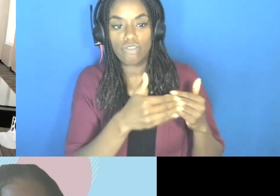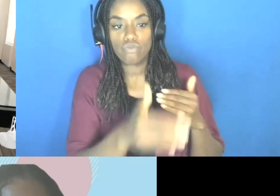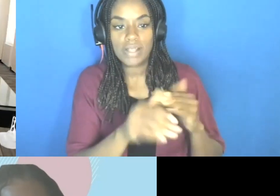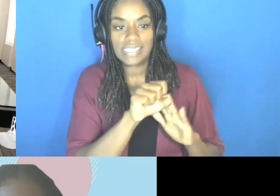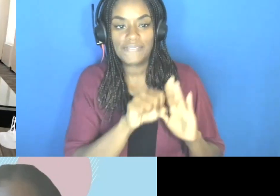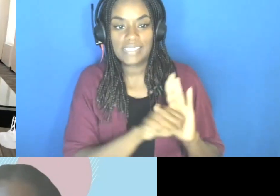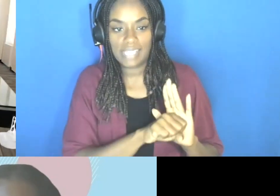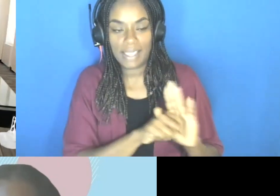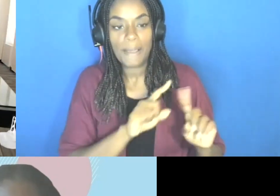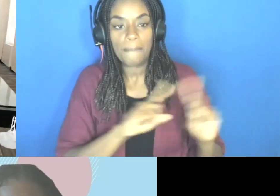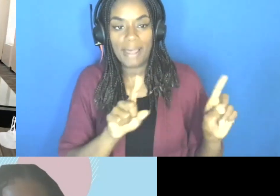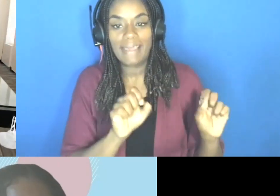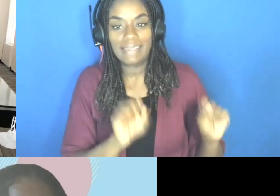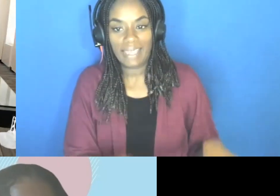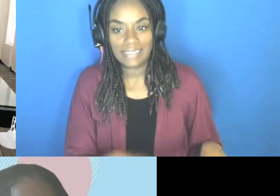I can say,